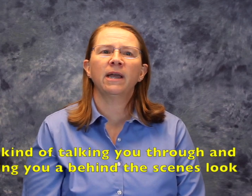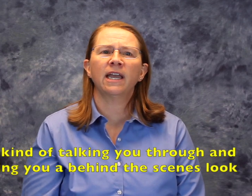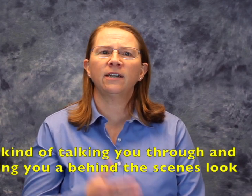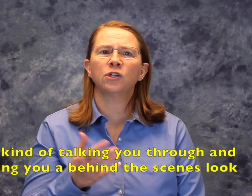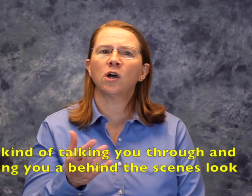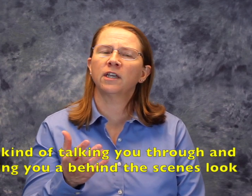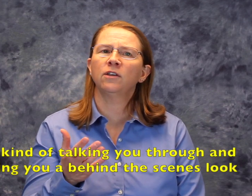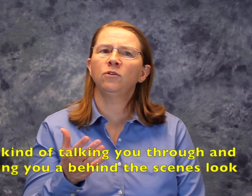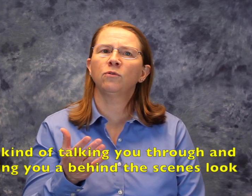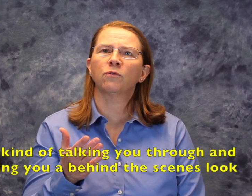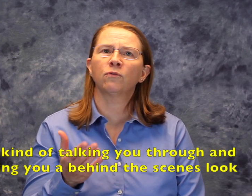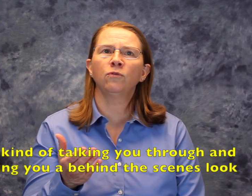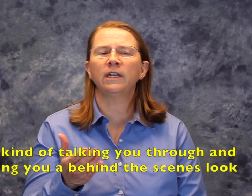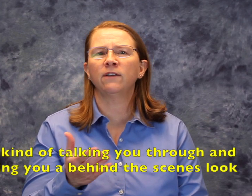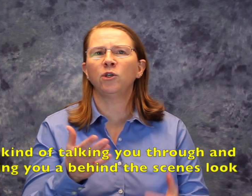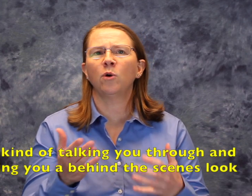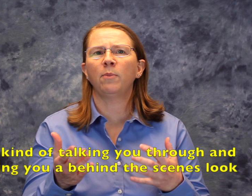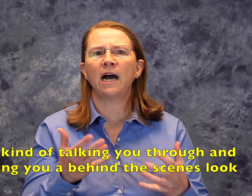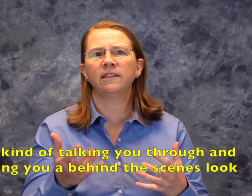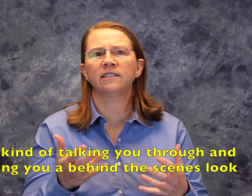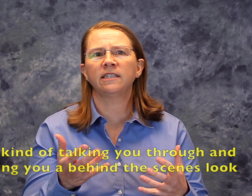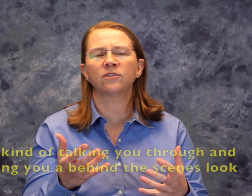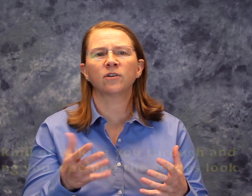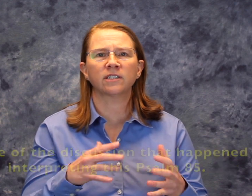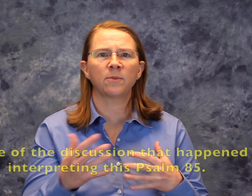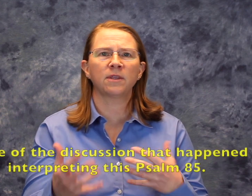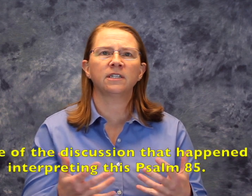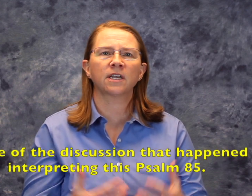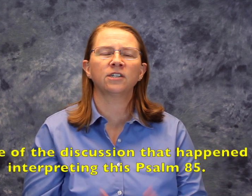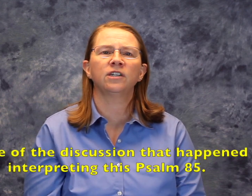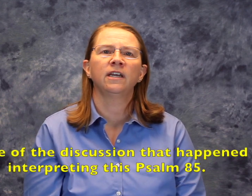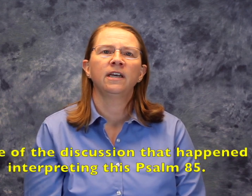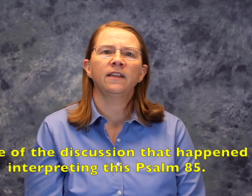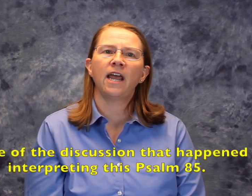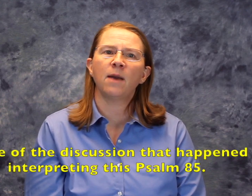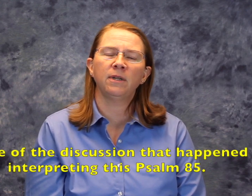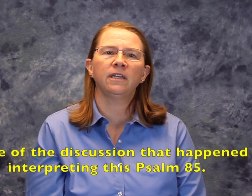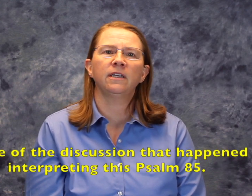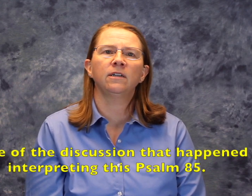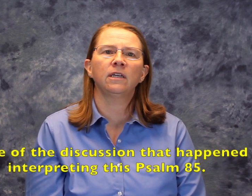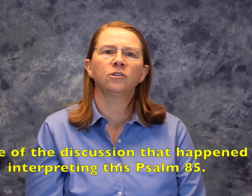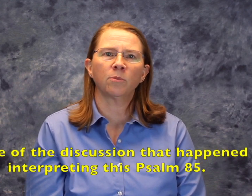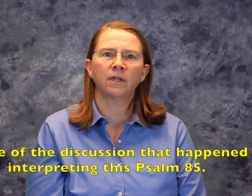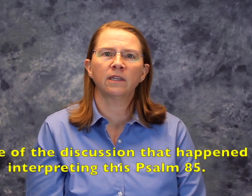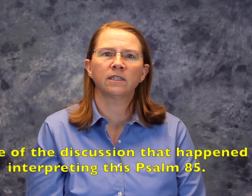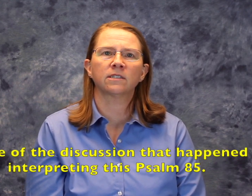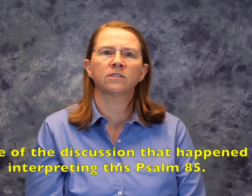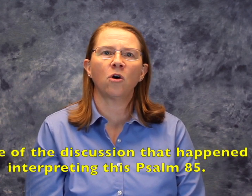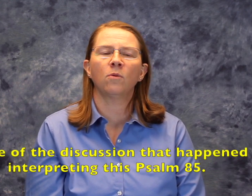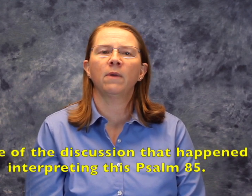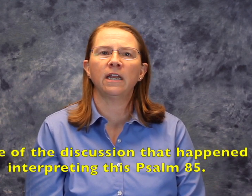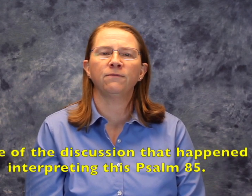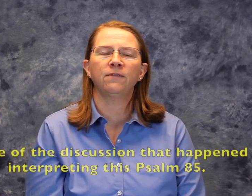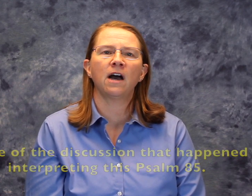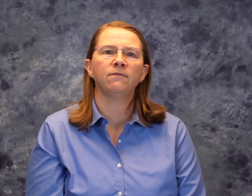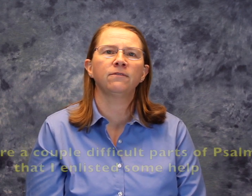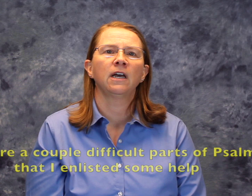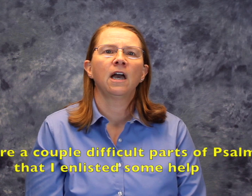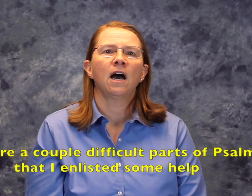kind of talking you through and giving you a behind-the-scenes look at some of the discussion that happened in interpreting this Psalm 85.